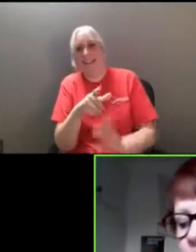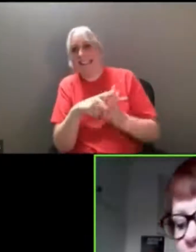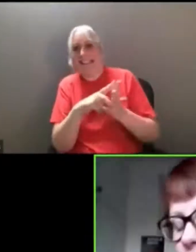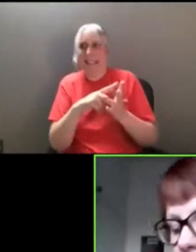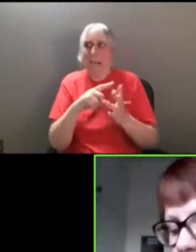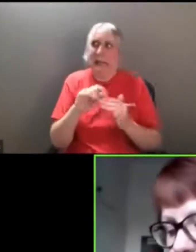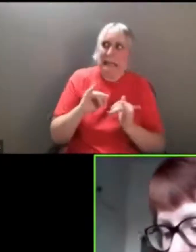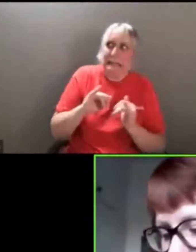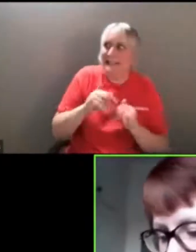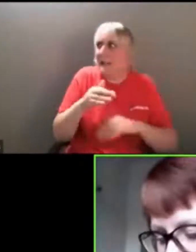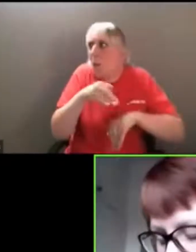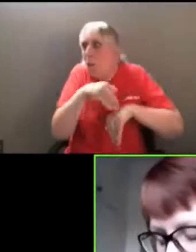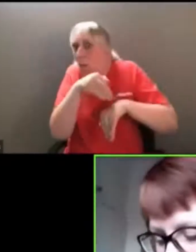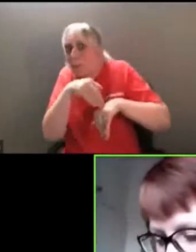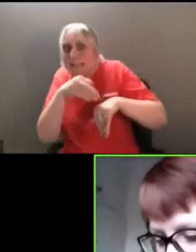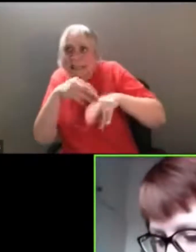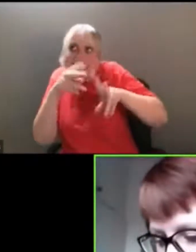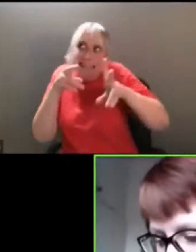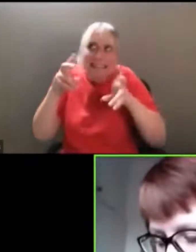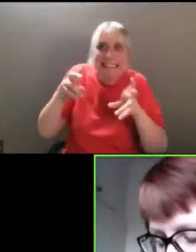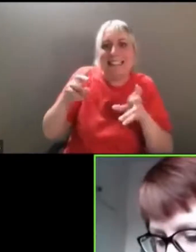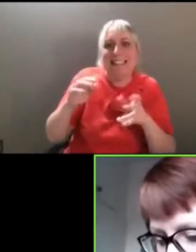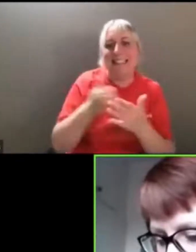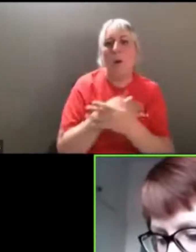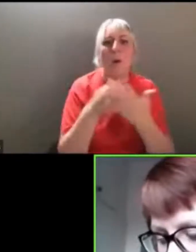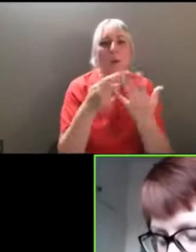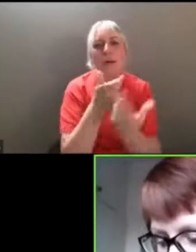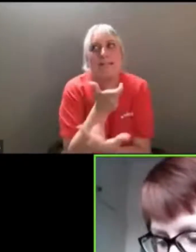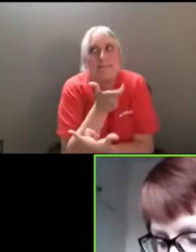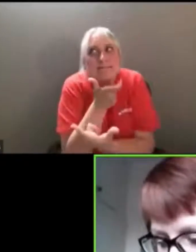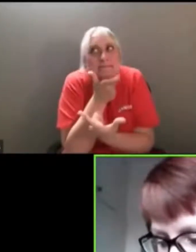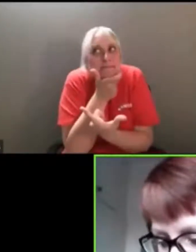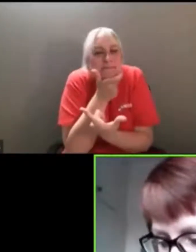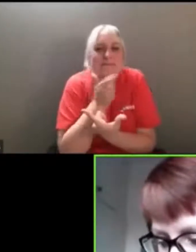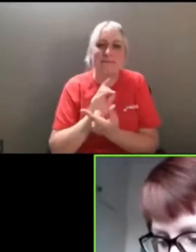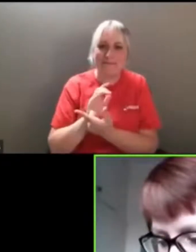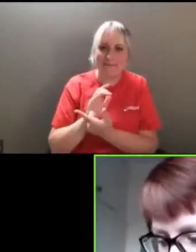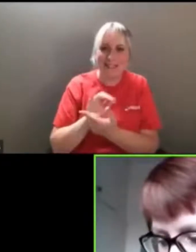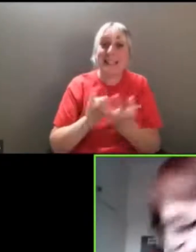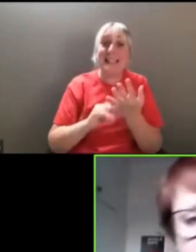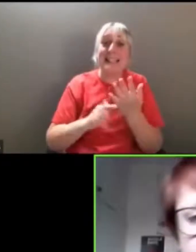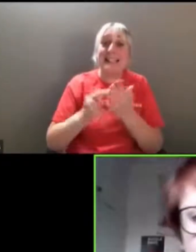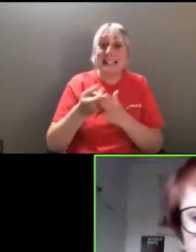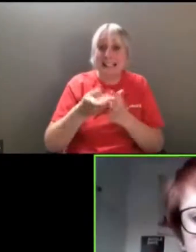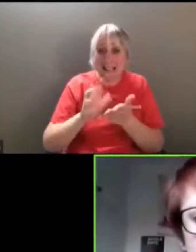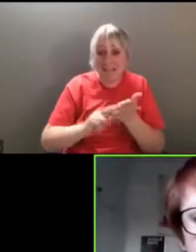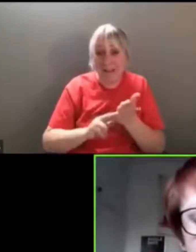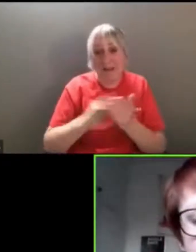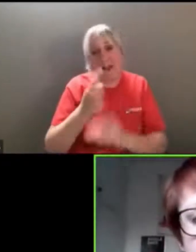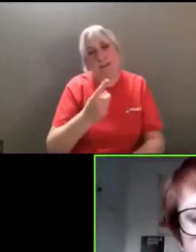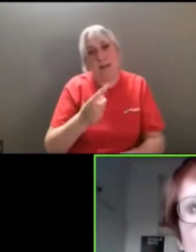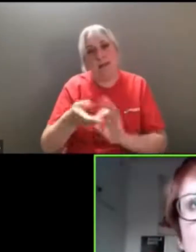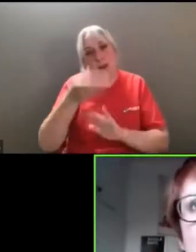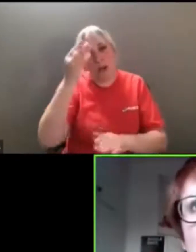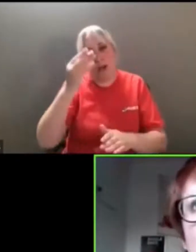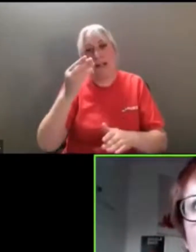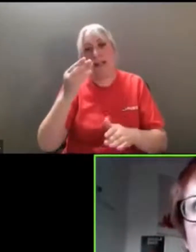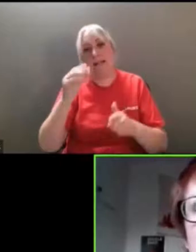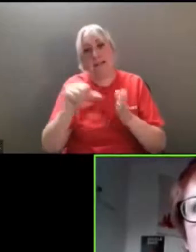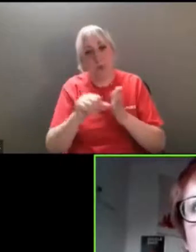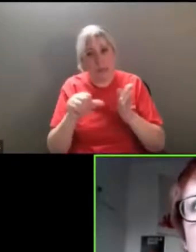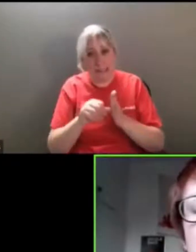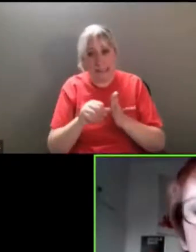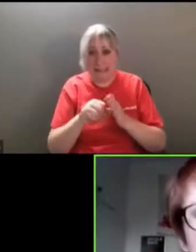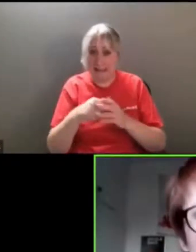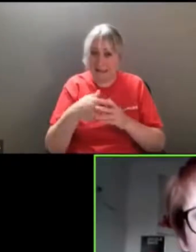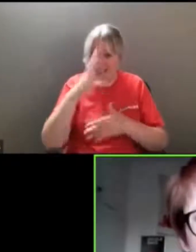with such a big smile. Stephen was a person labelled with learning difficulties who'd experienced a lot of oppression